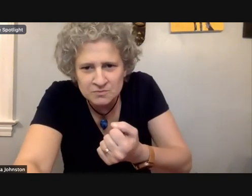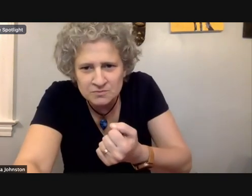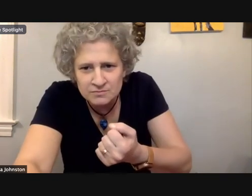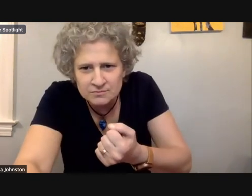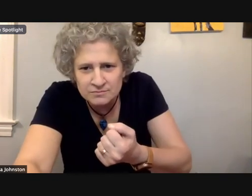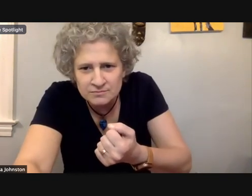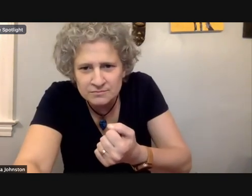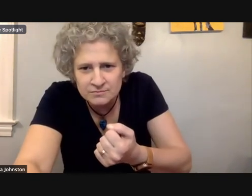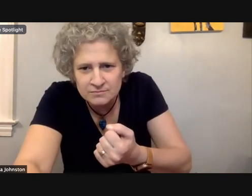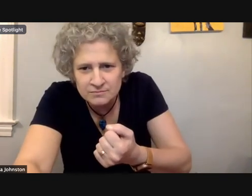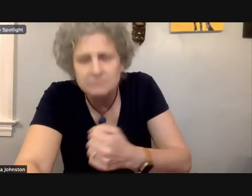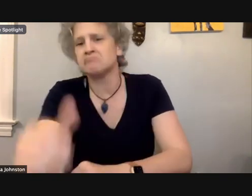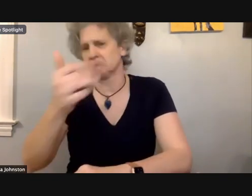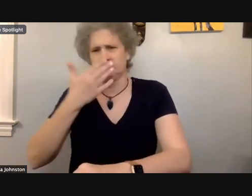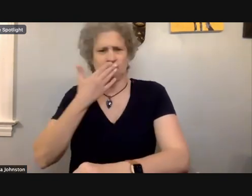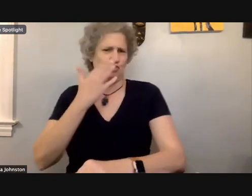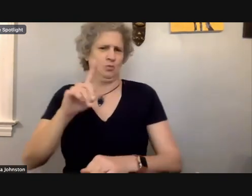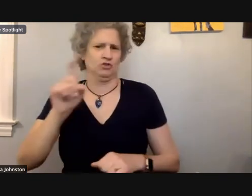Oh, hold on 1 second.